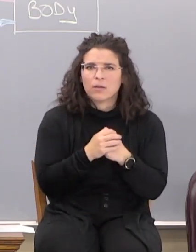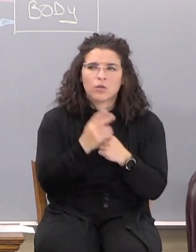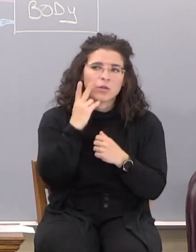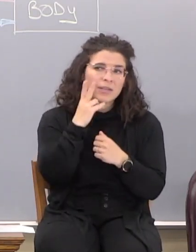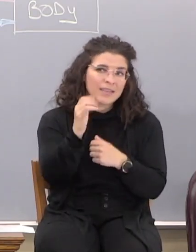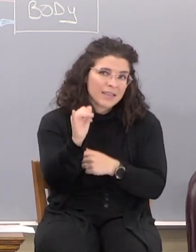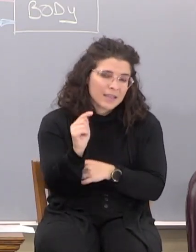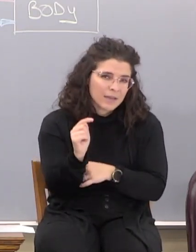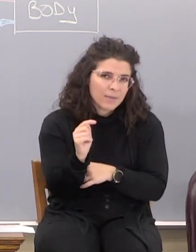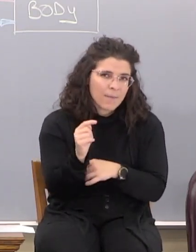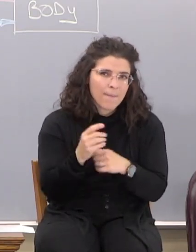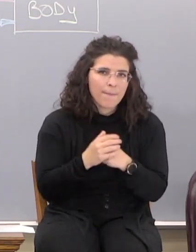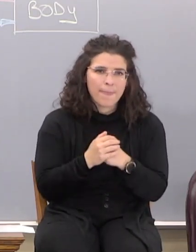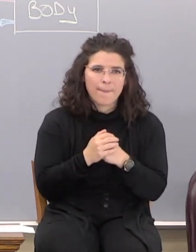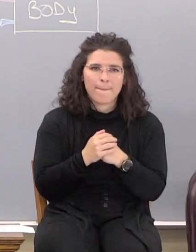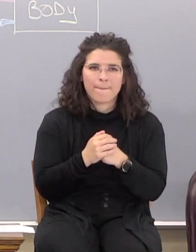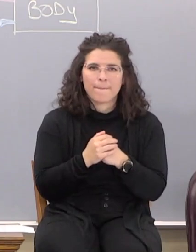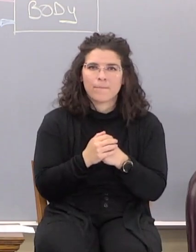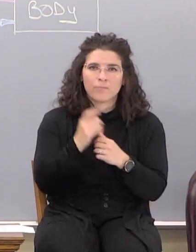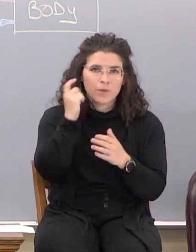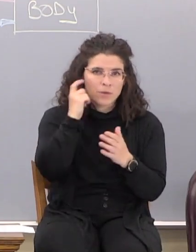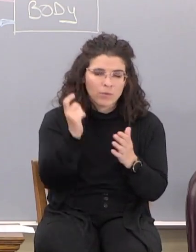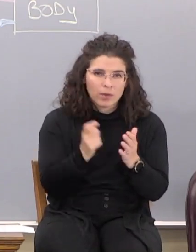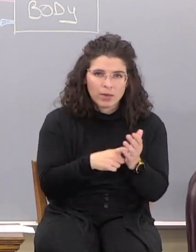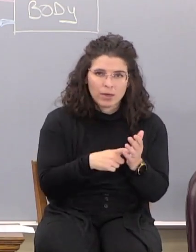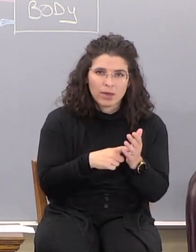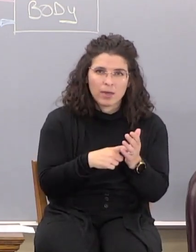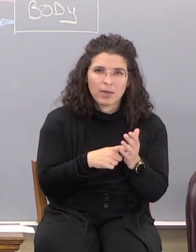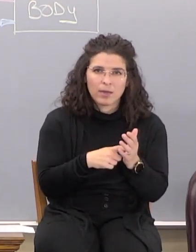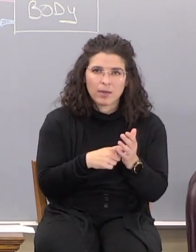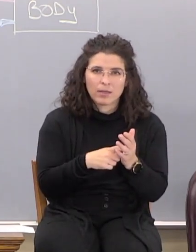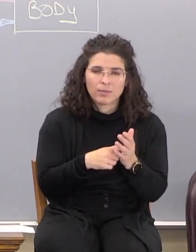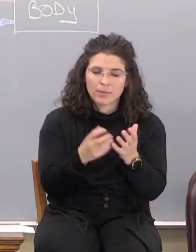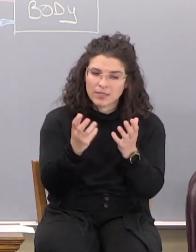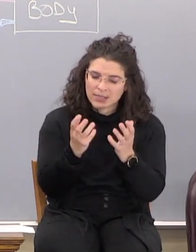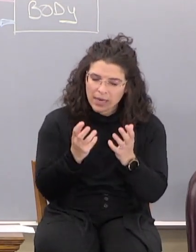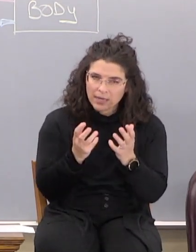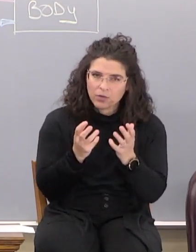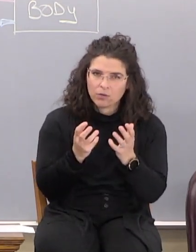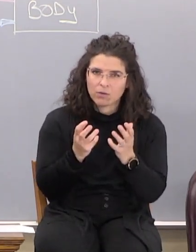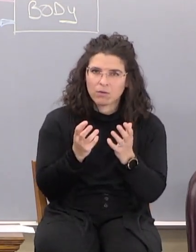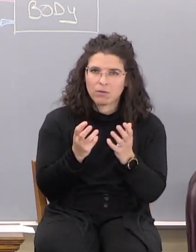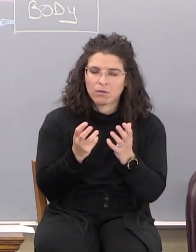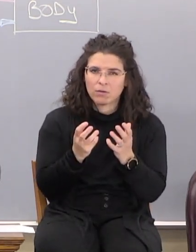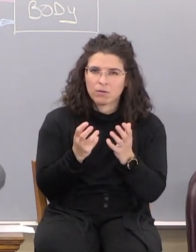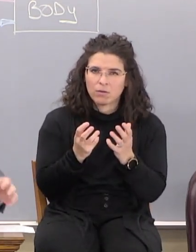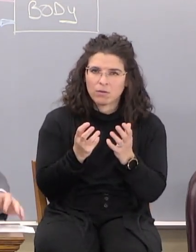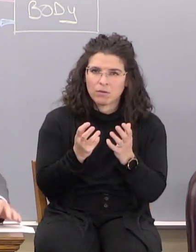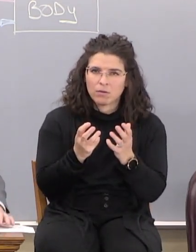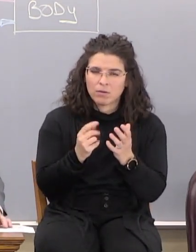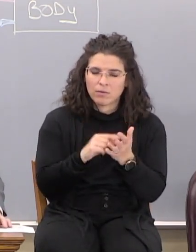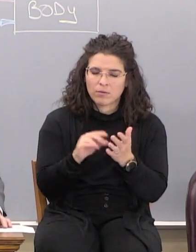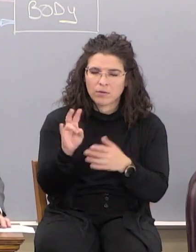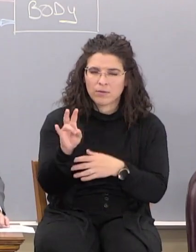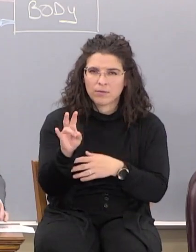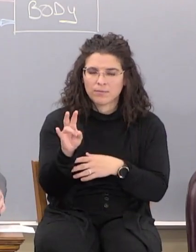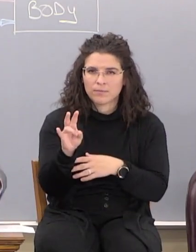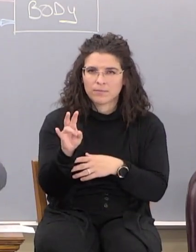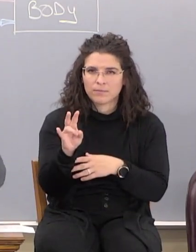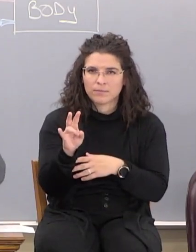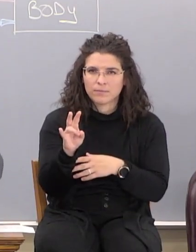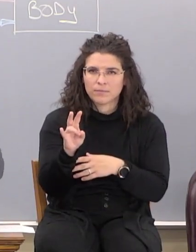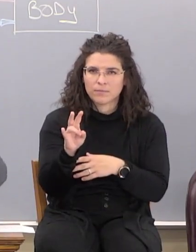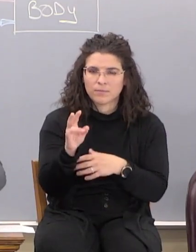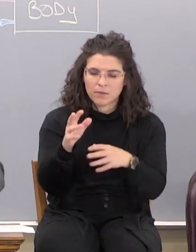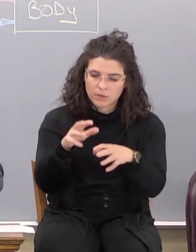sees it, and she recognizes that it's to be desired. Verse 7,